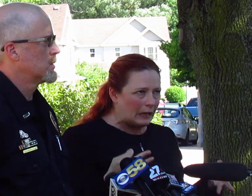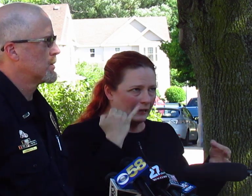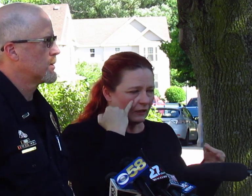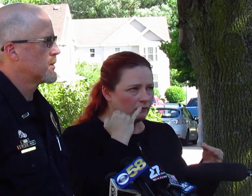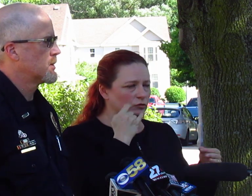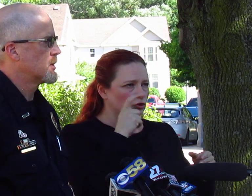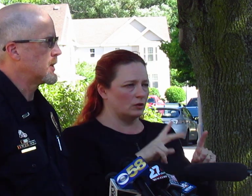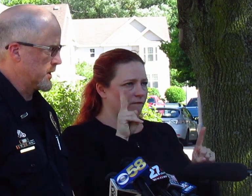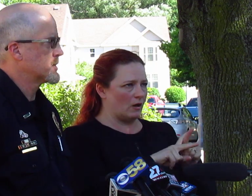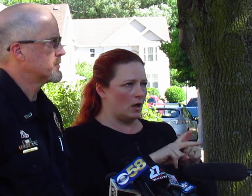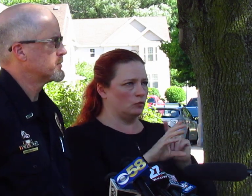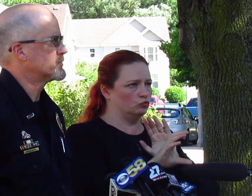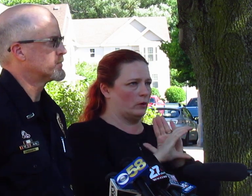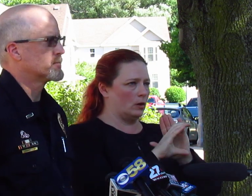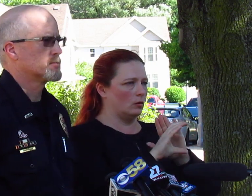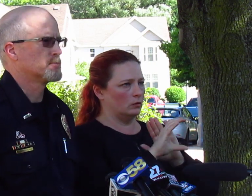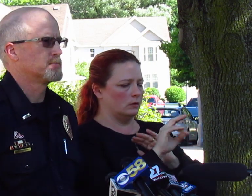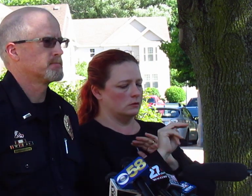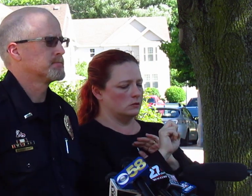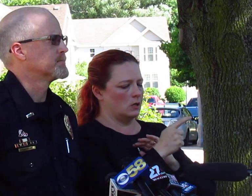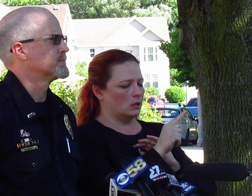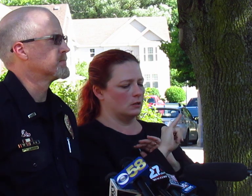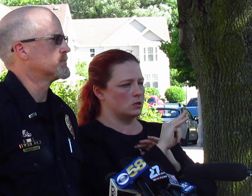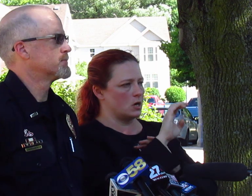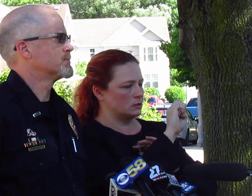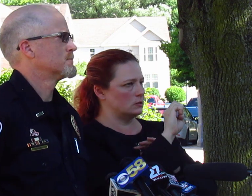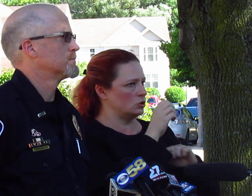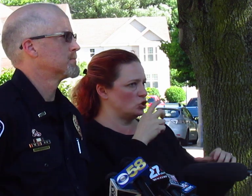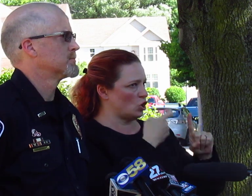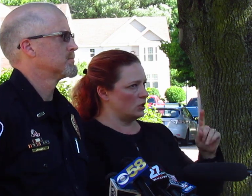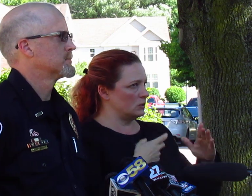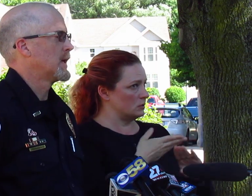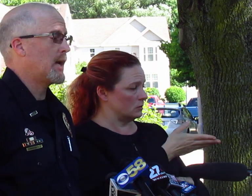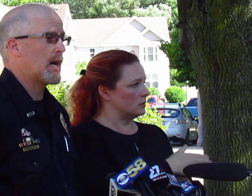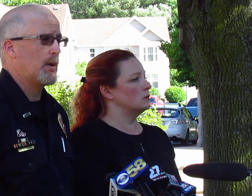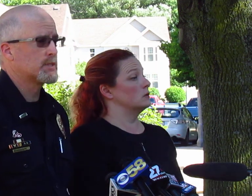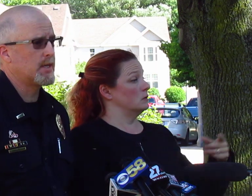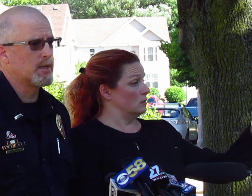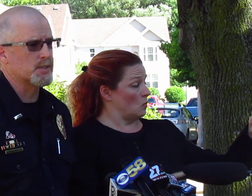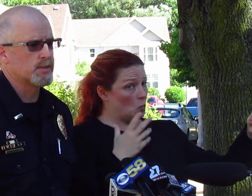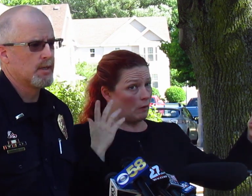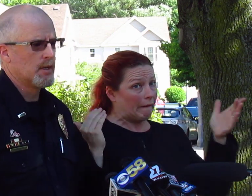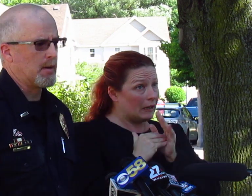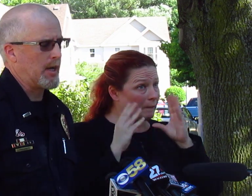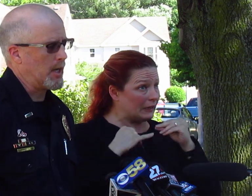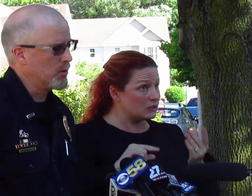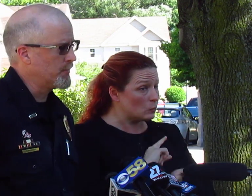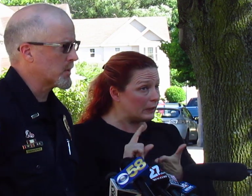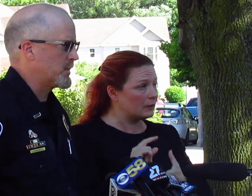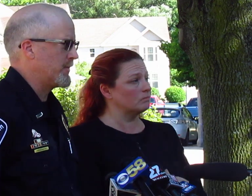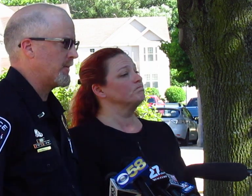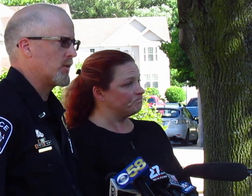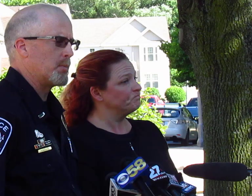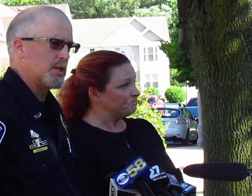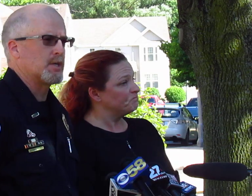criminal negligence is involved? Yes. Do you anticipate another update this week? Yeah, I will tell you this. I know you